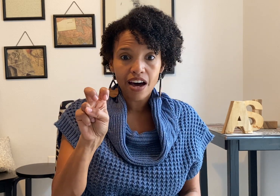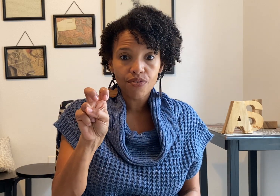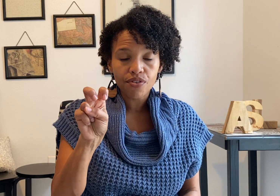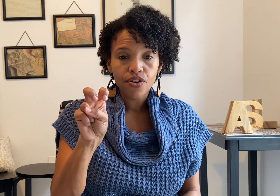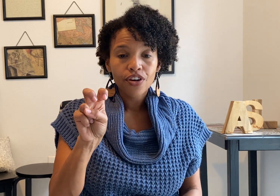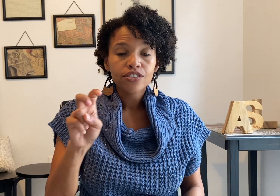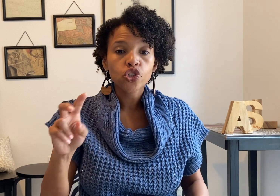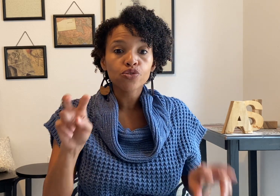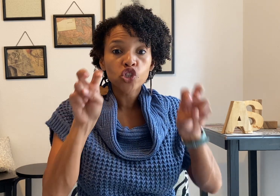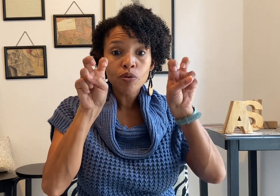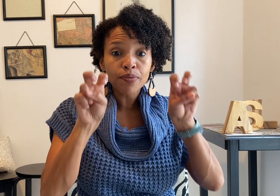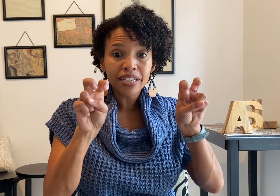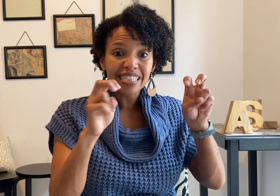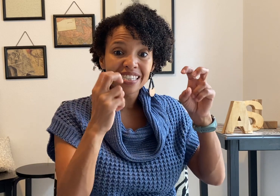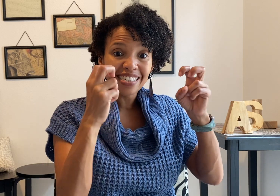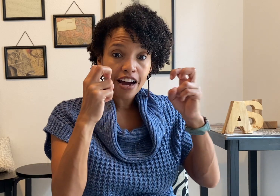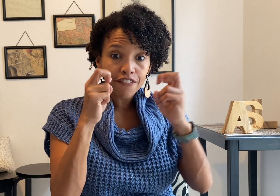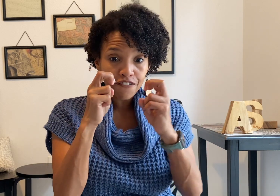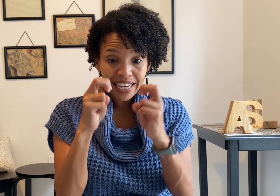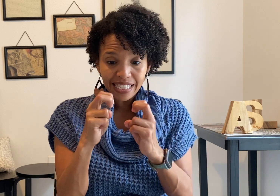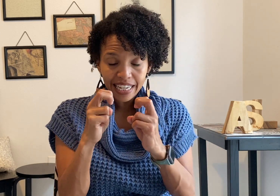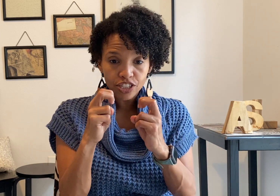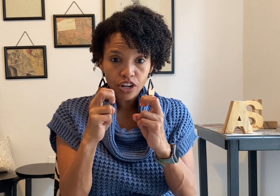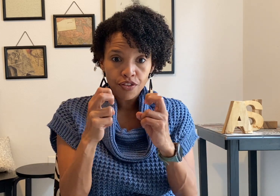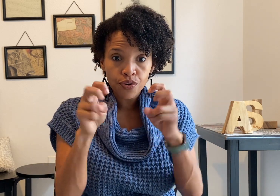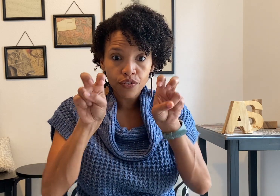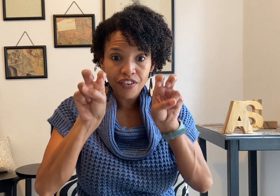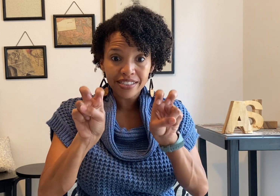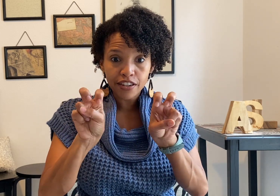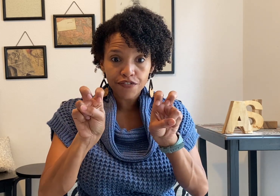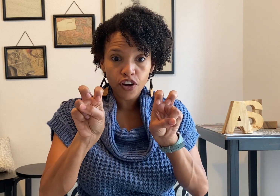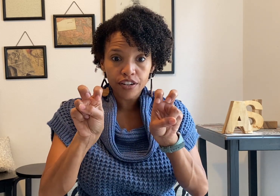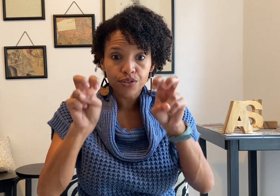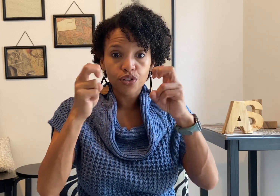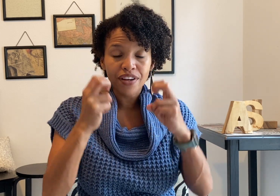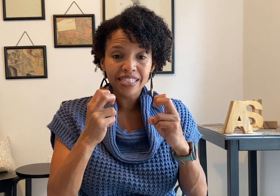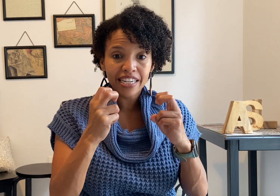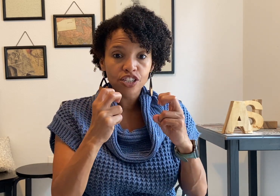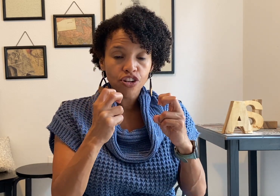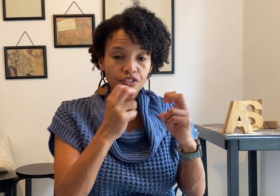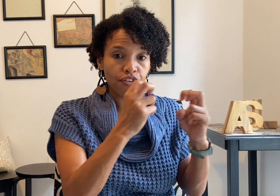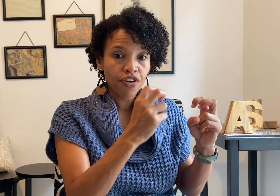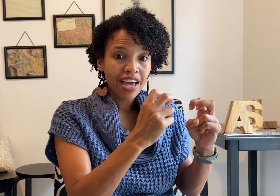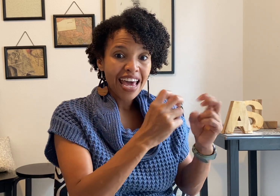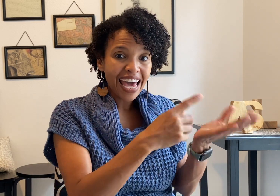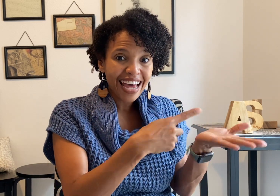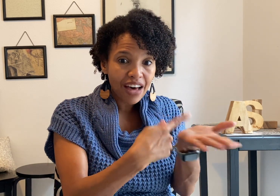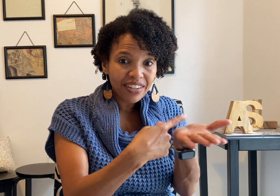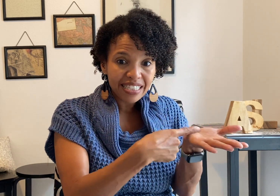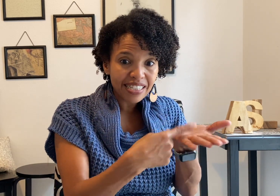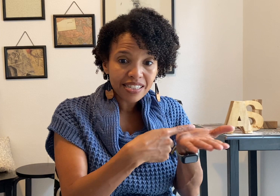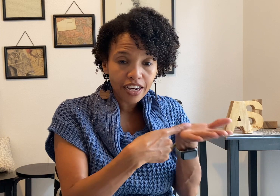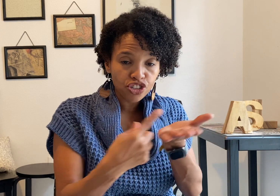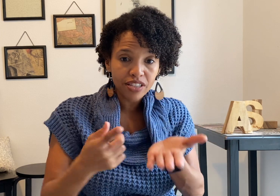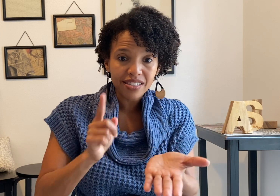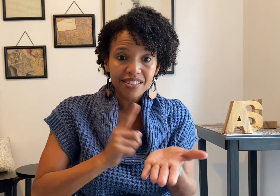down. So 2 people can sit down facing each other, facing front or facing each other, and having a discussion. This is the